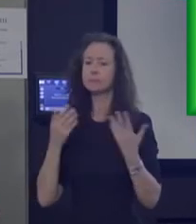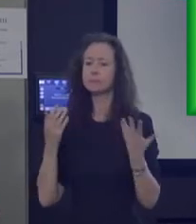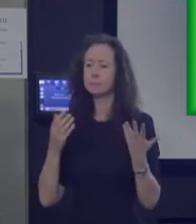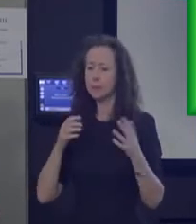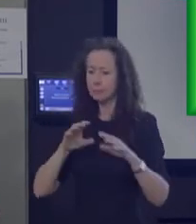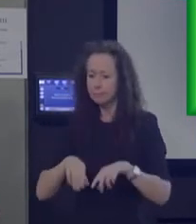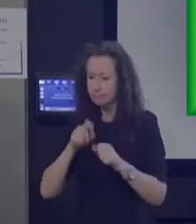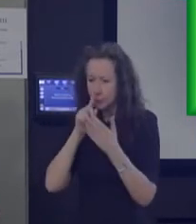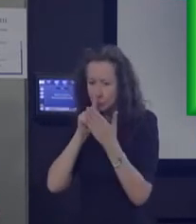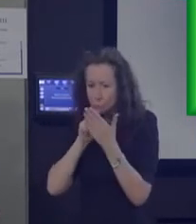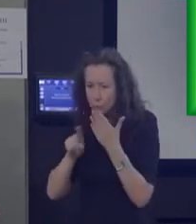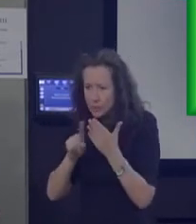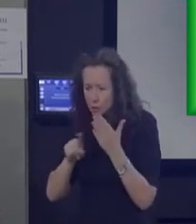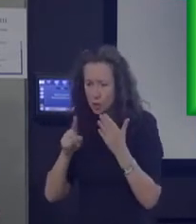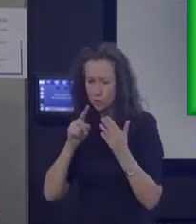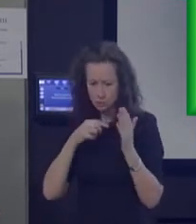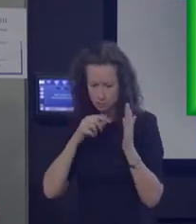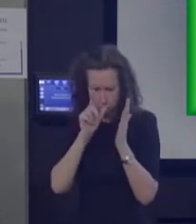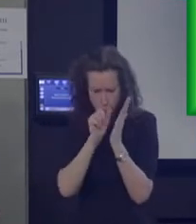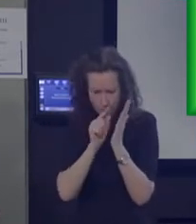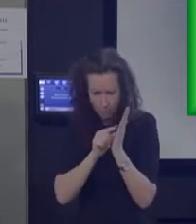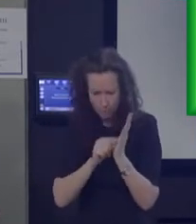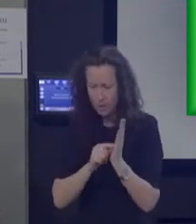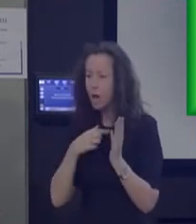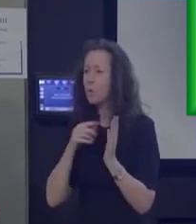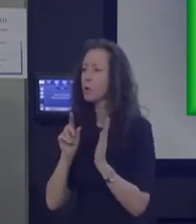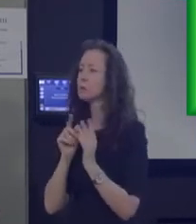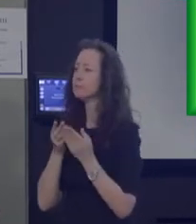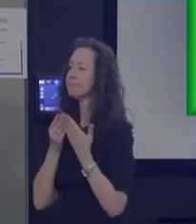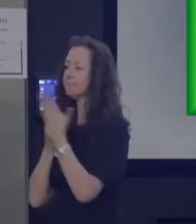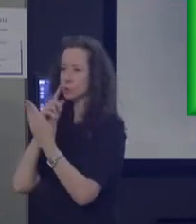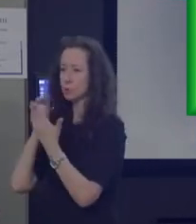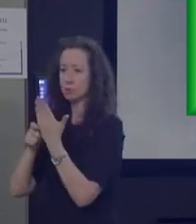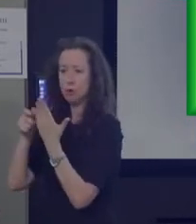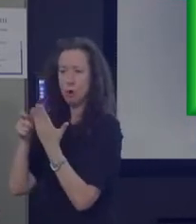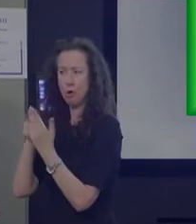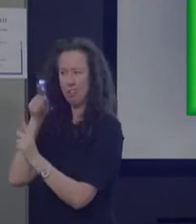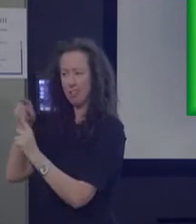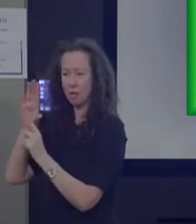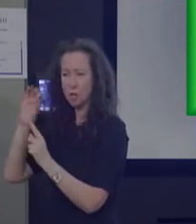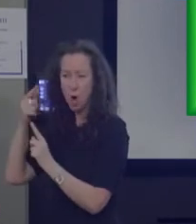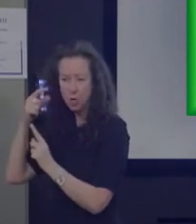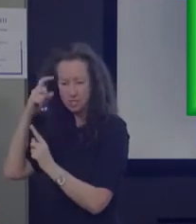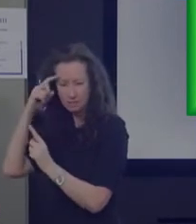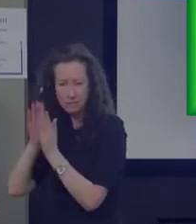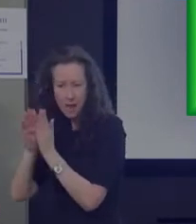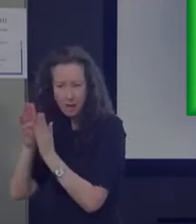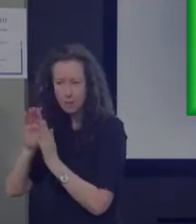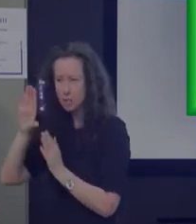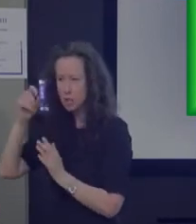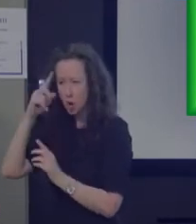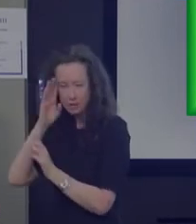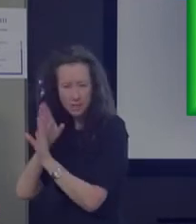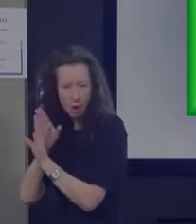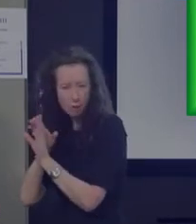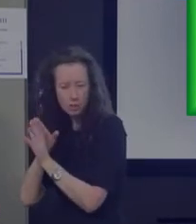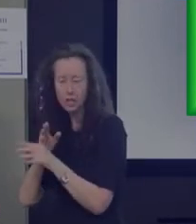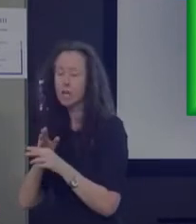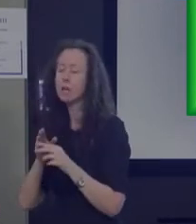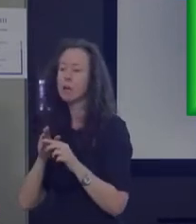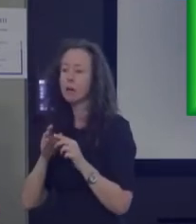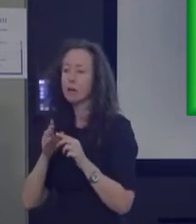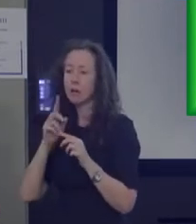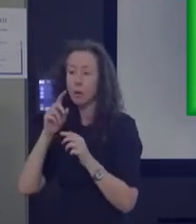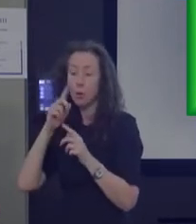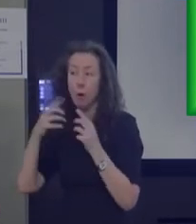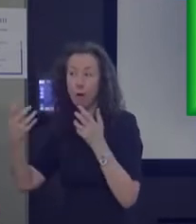area into journals that are oriented primarily toward cognitive development, cognitive psychology, what matters here